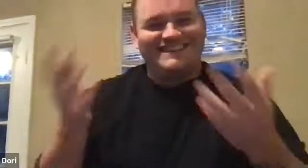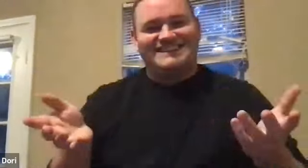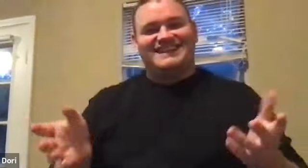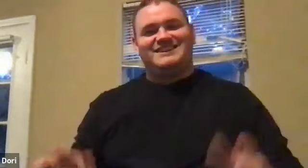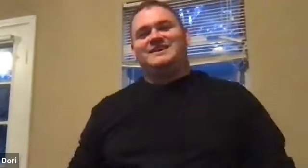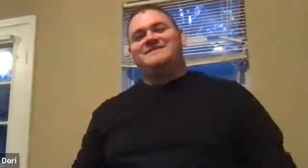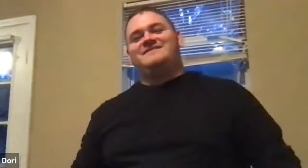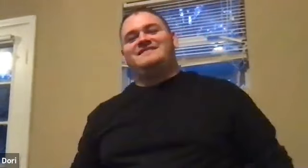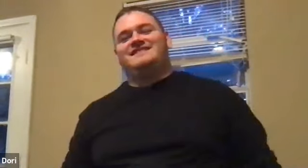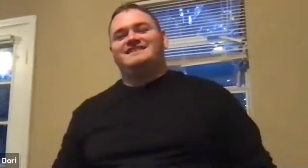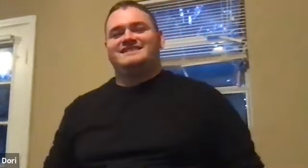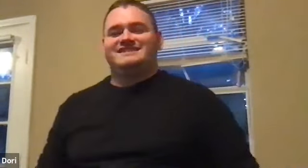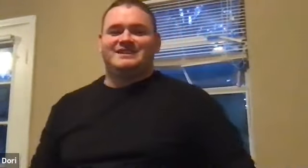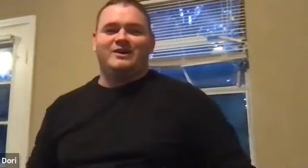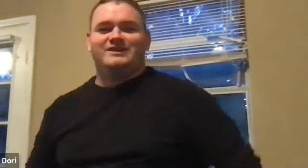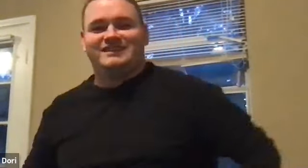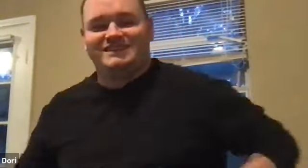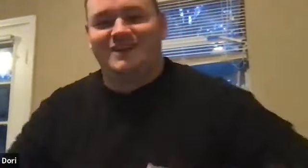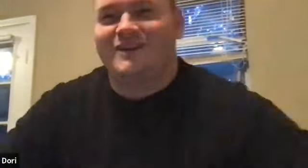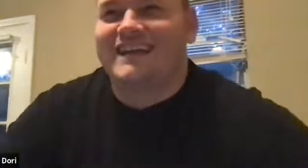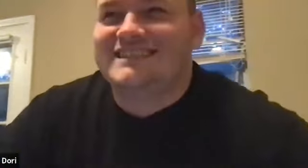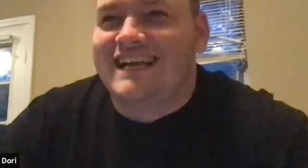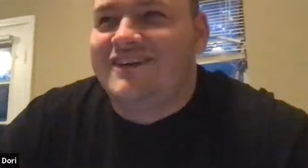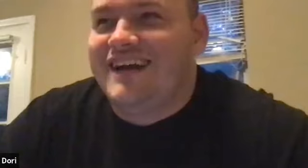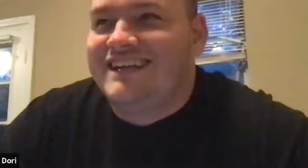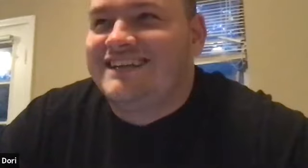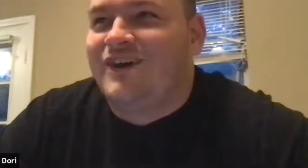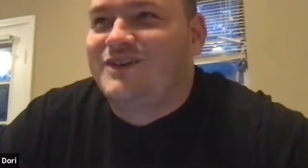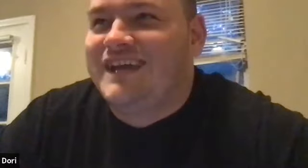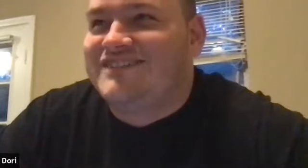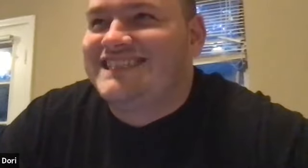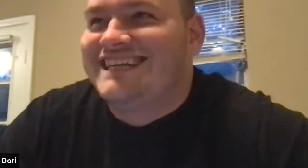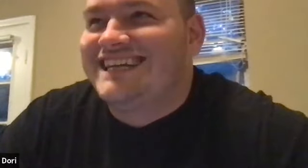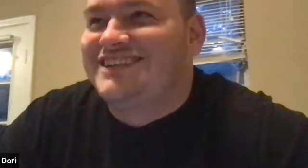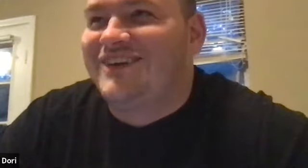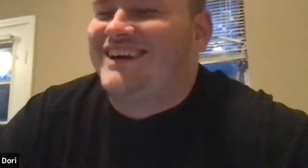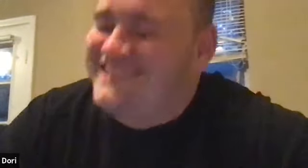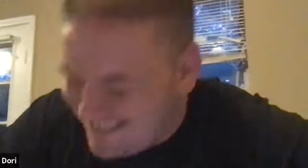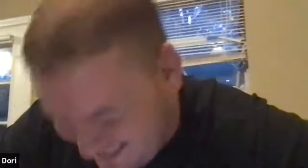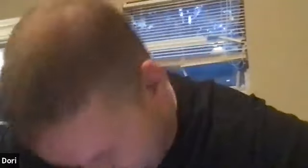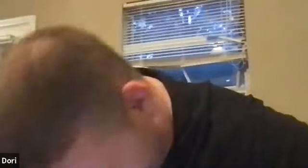That's how you do it. No, I didn't say that right. Are you deaf is still a yes or no question. Yes.